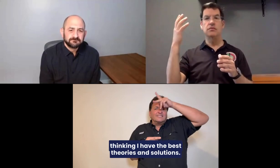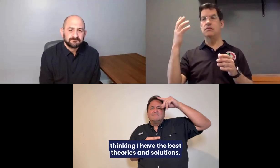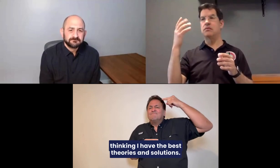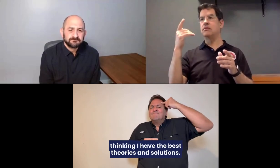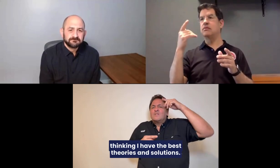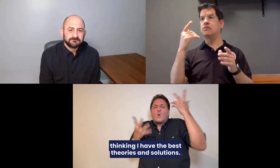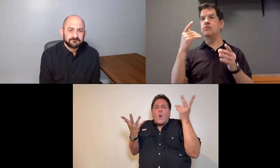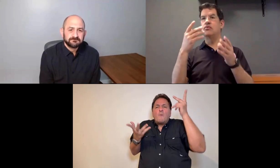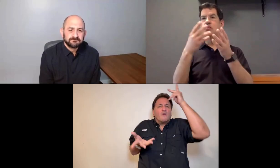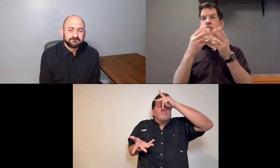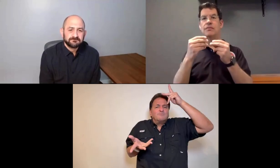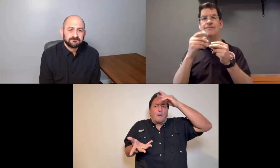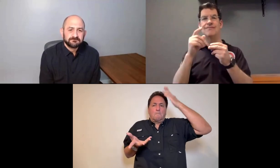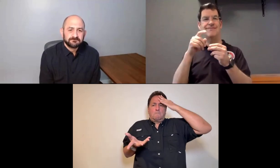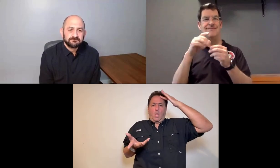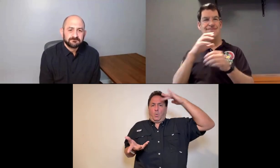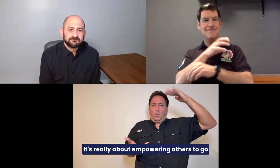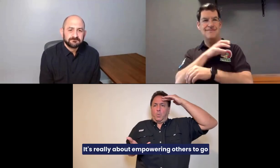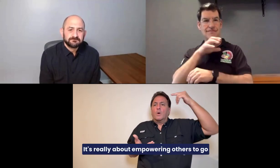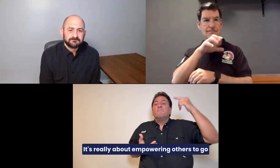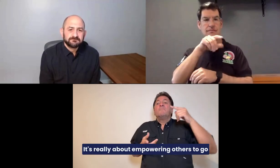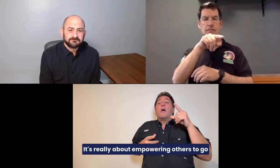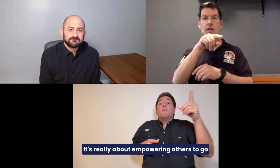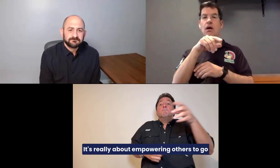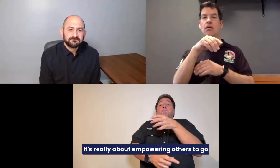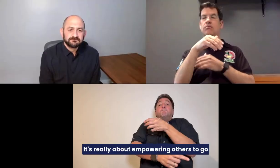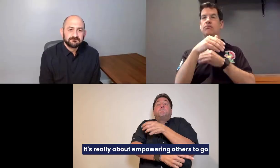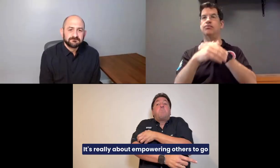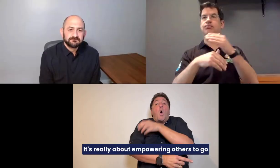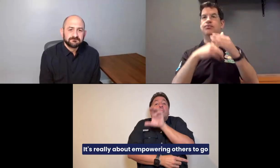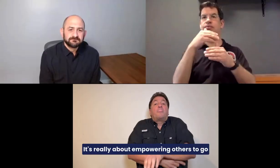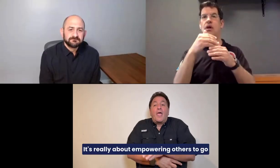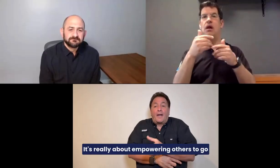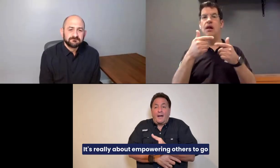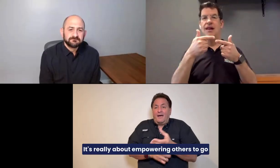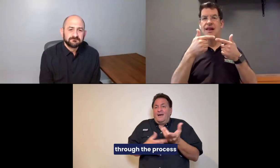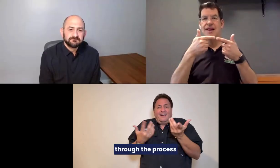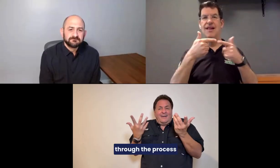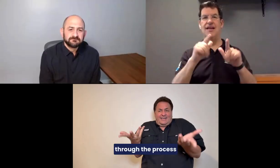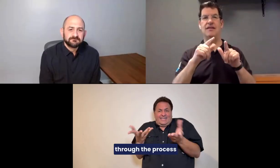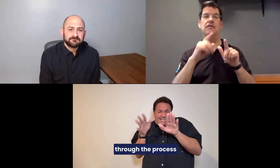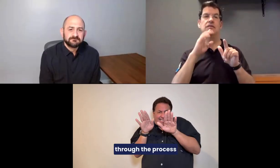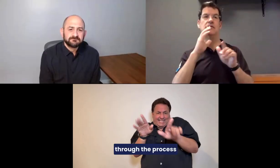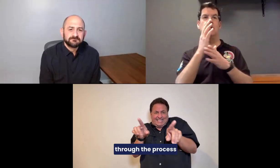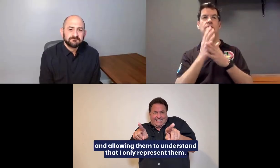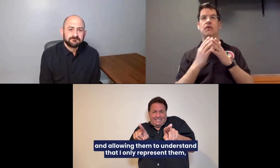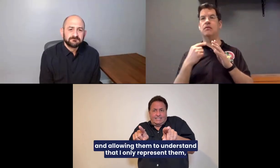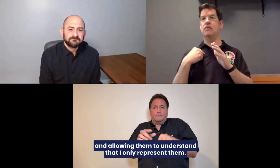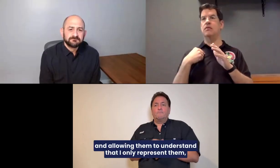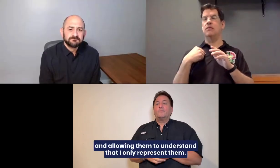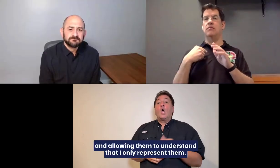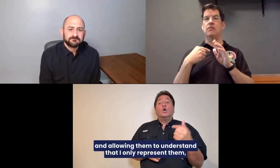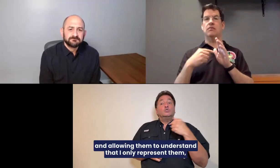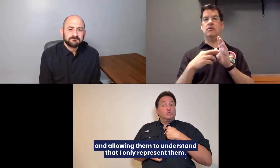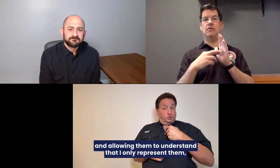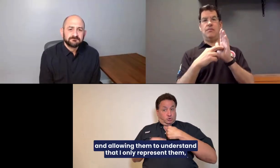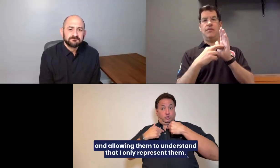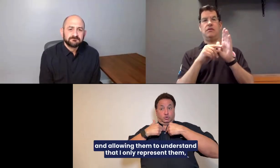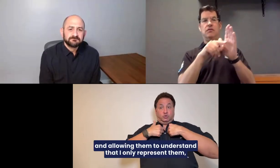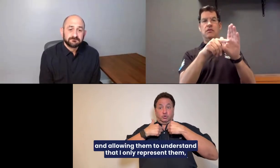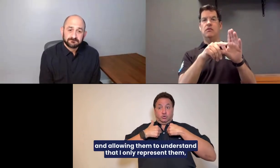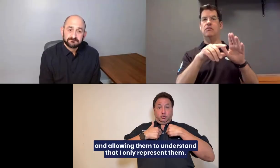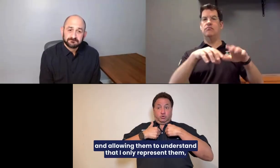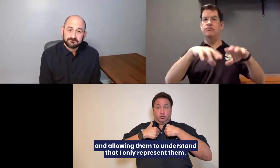and solutions. It's really about empowering others to go through the process and allowing them to